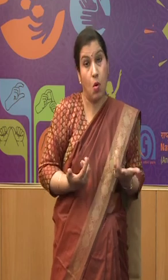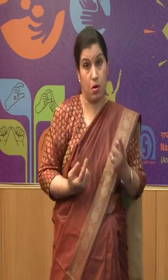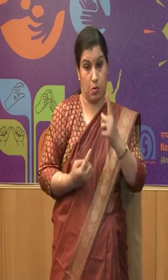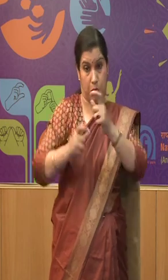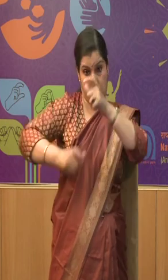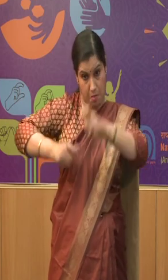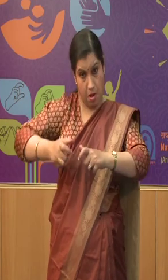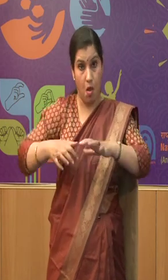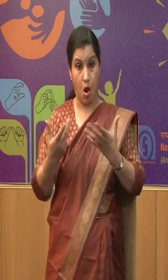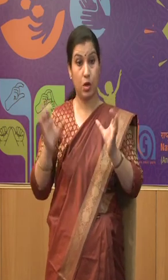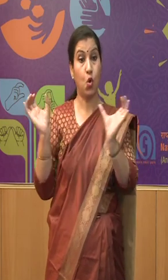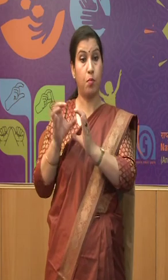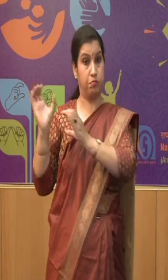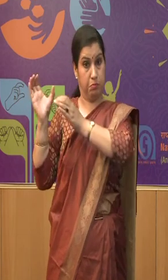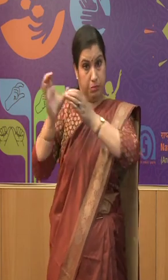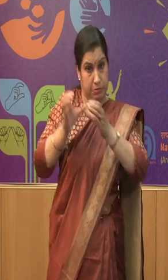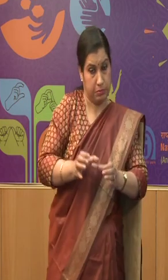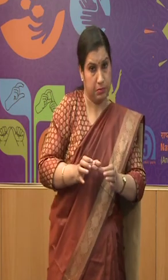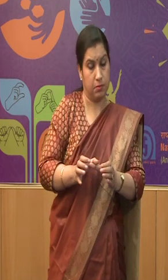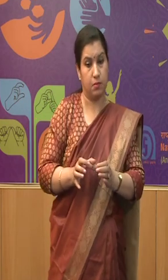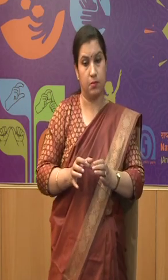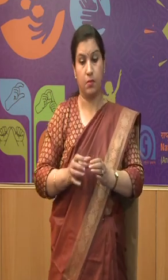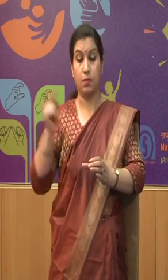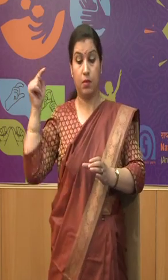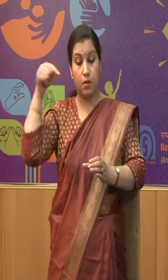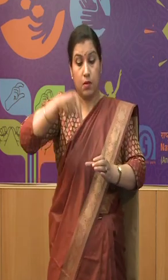groups. They were sent to colonies